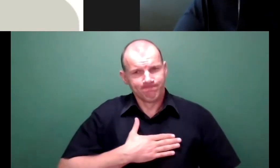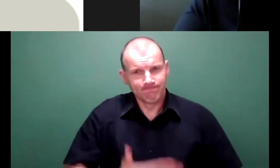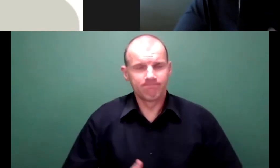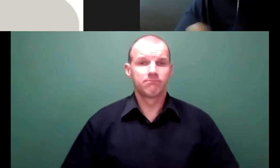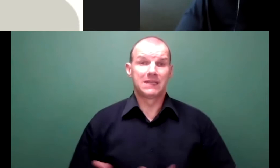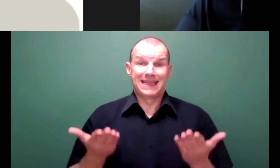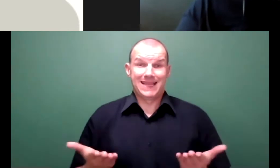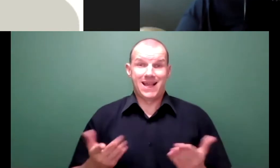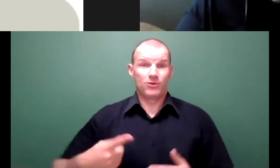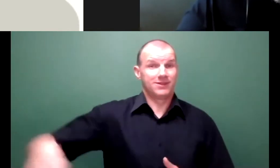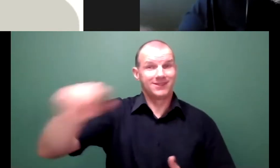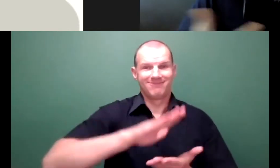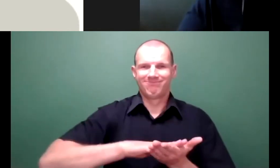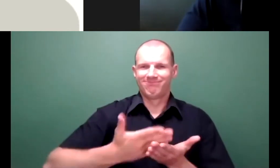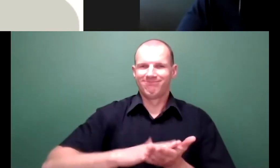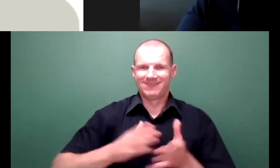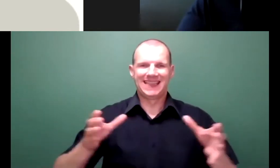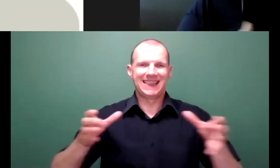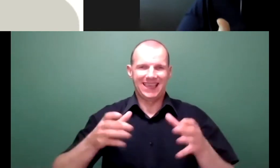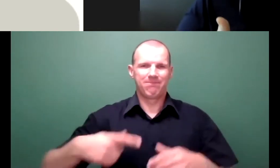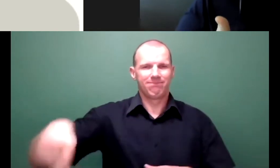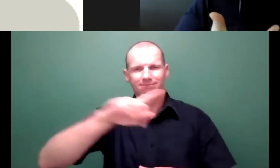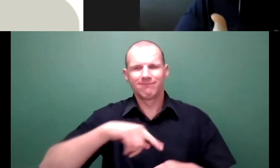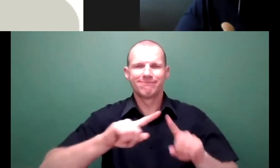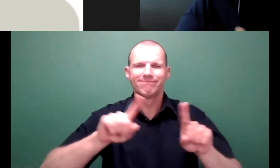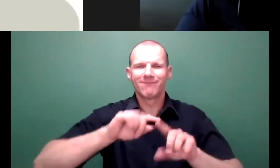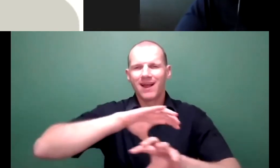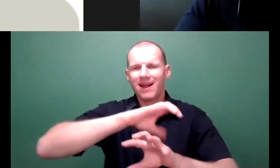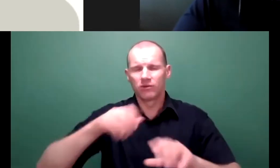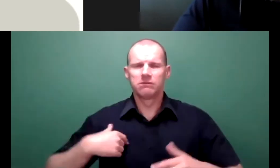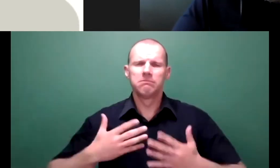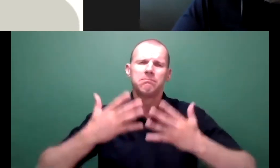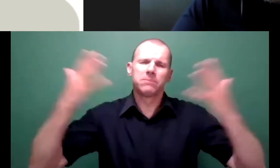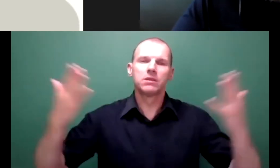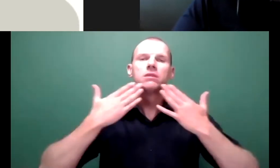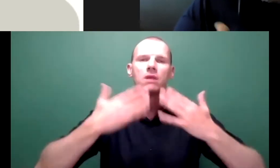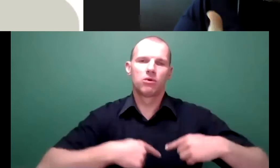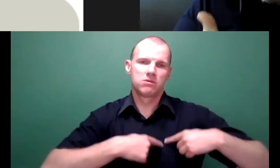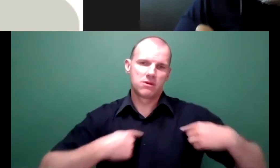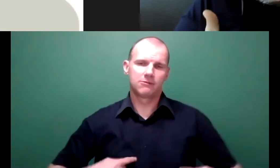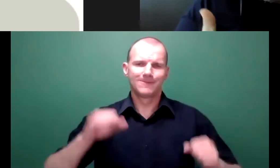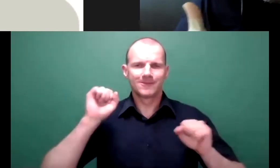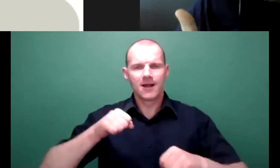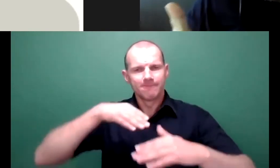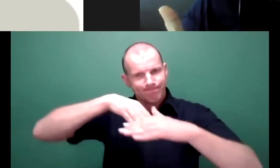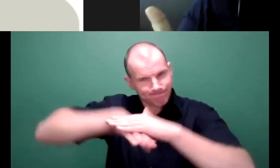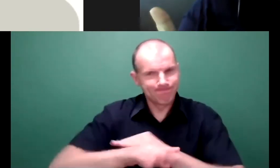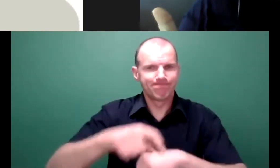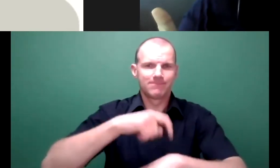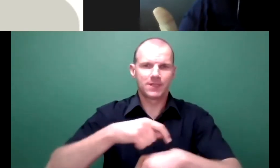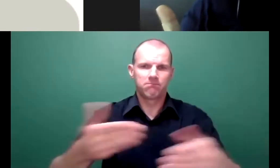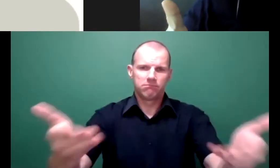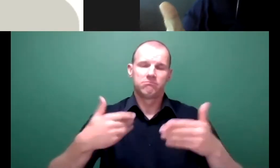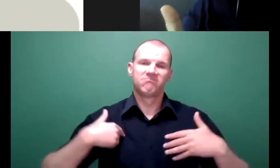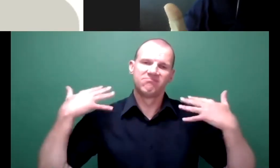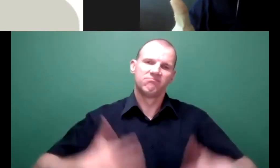signing. And there's interpreters that can feed other interpreters. So that we are increasing the pool of